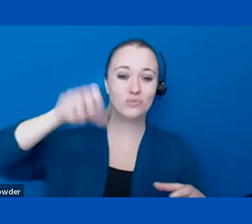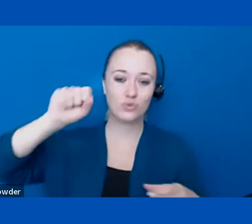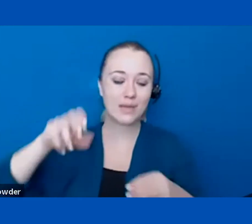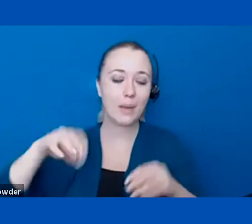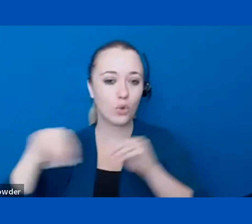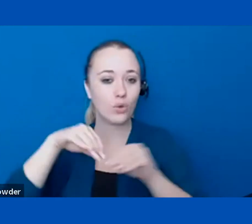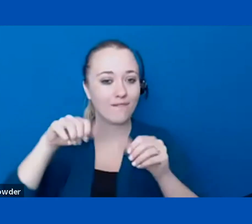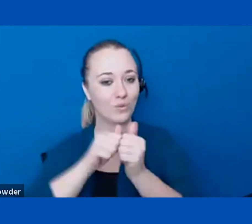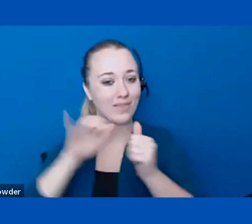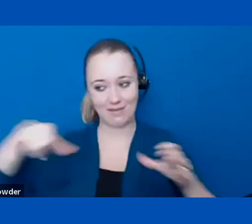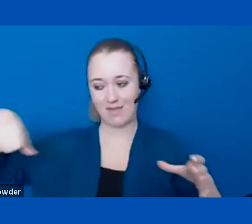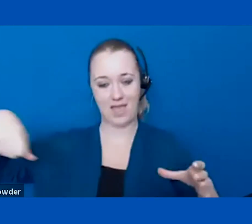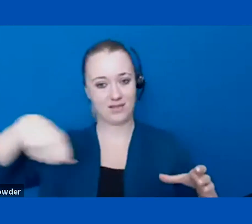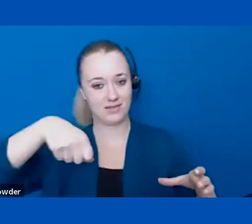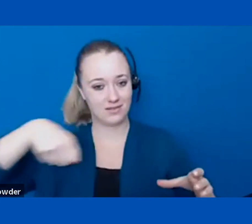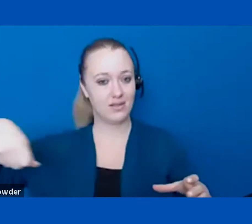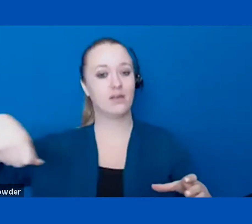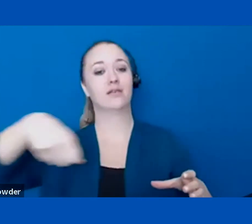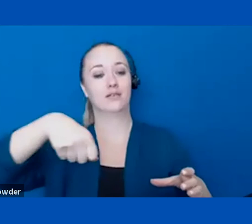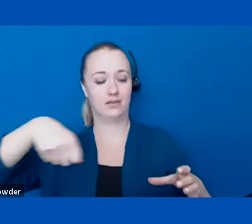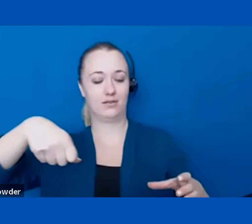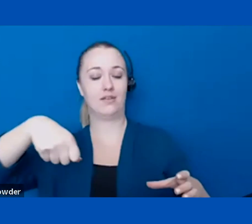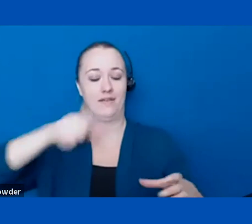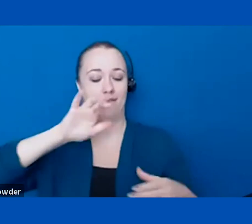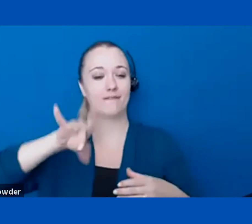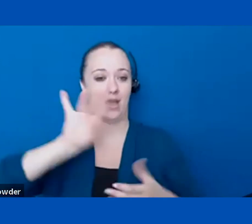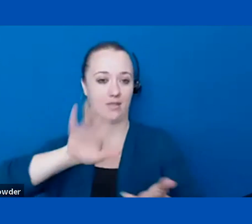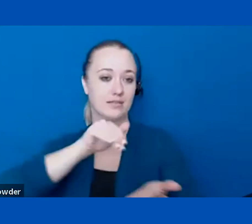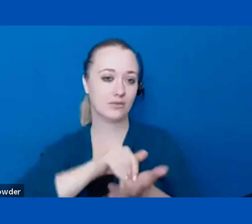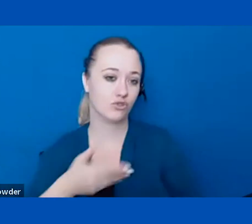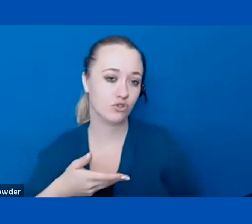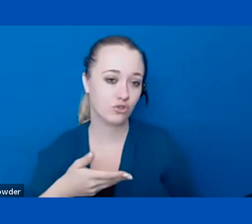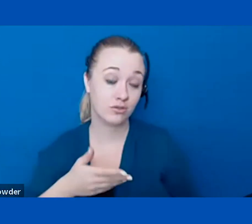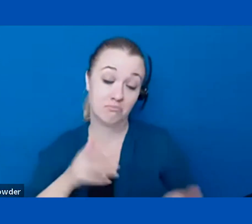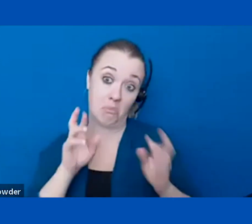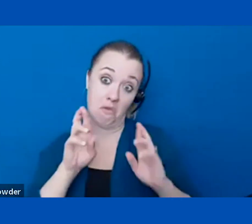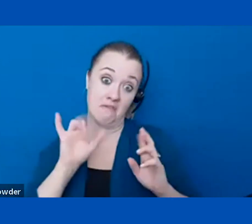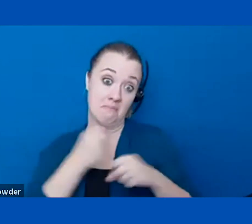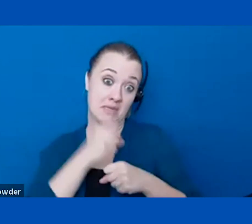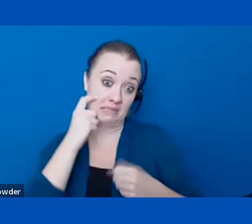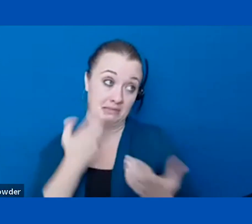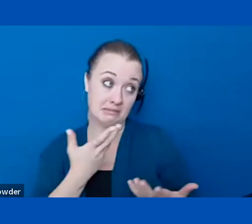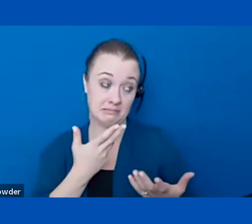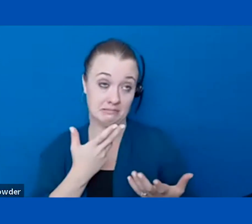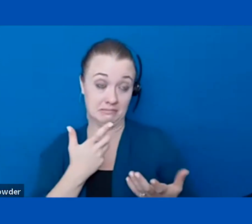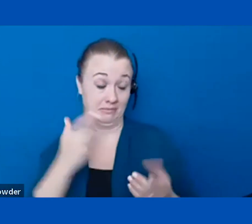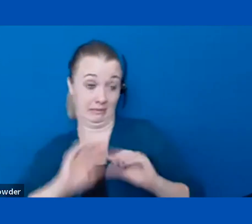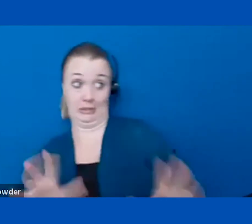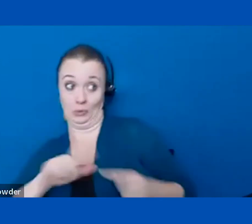easily center it. You know, but I don't know if that makes sense. Hopefully, it does. It makes sense in my head. Let me know if that makes